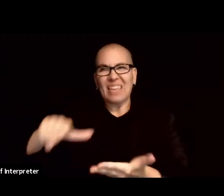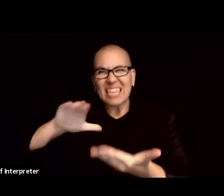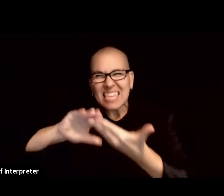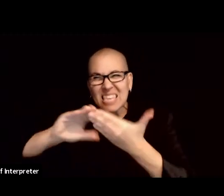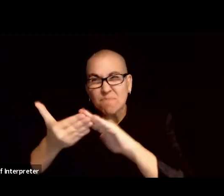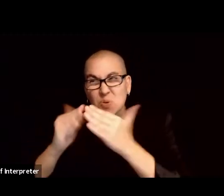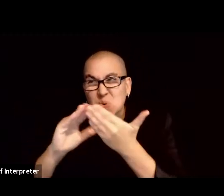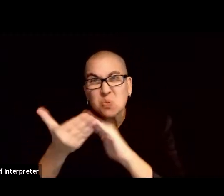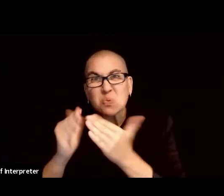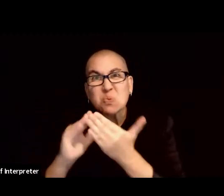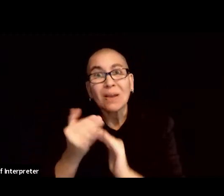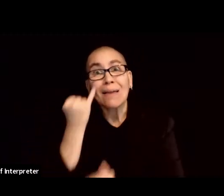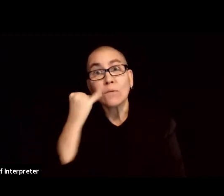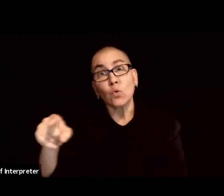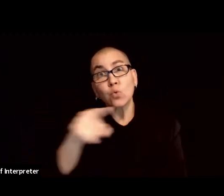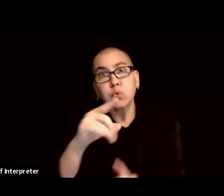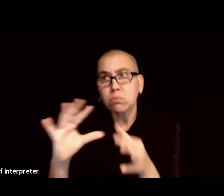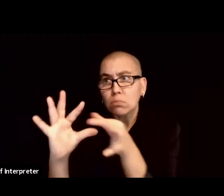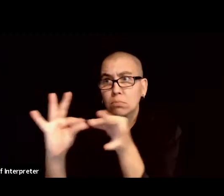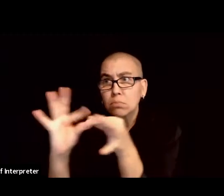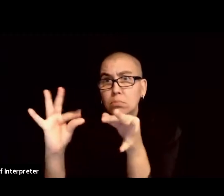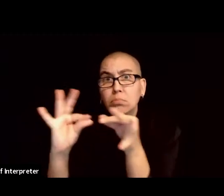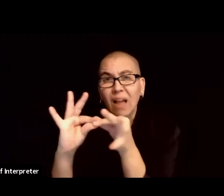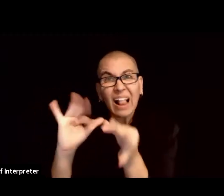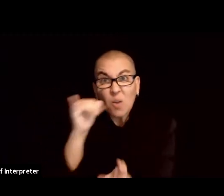those around you.